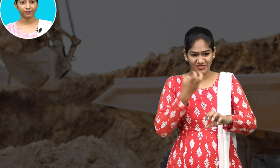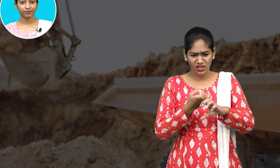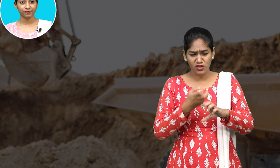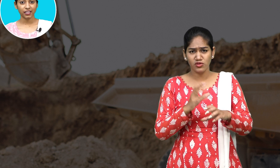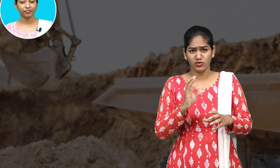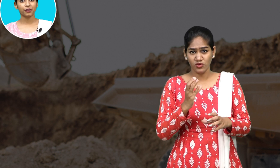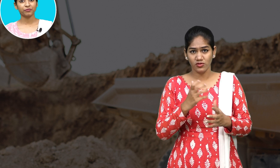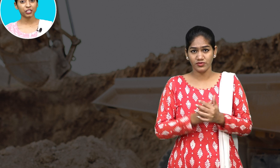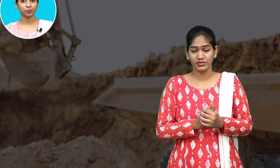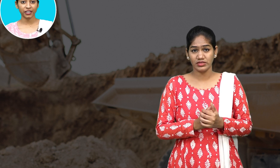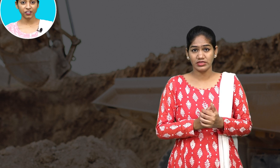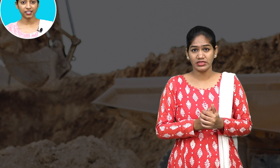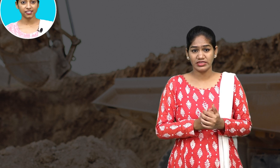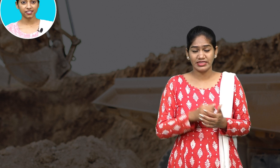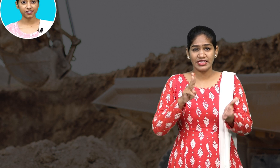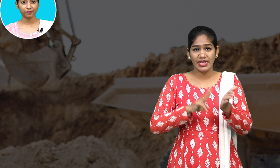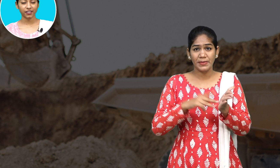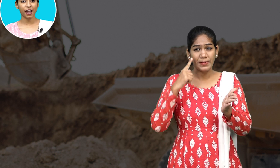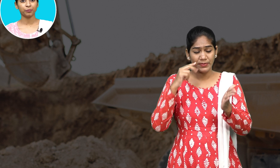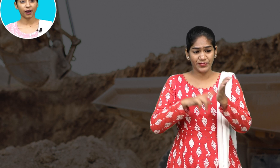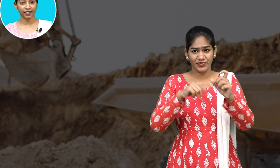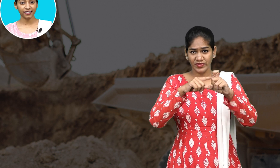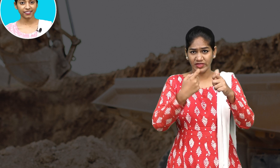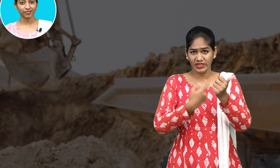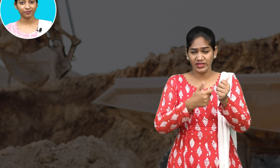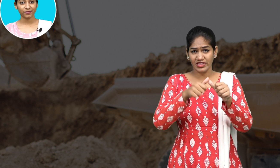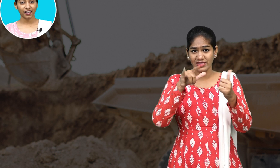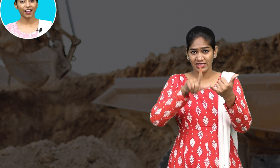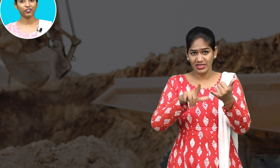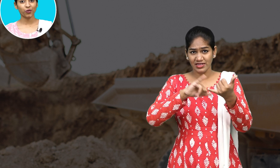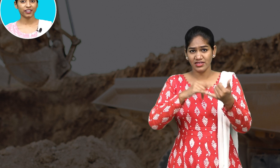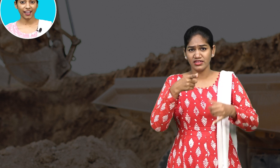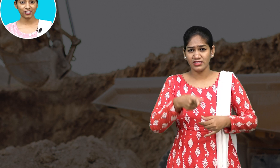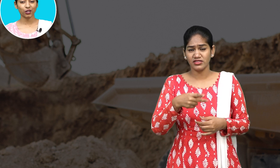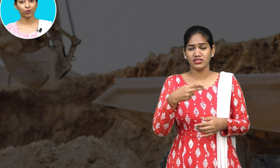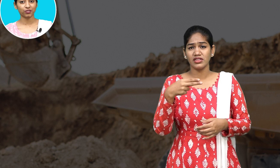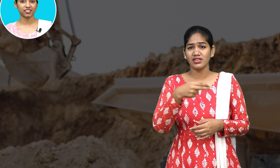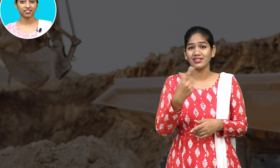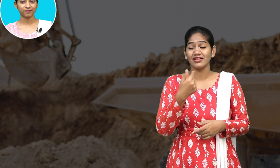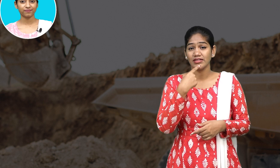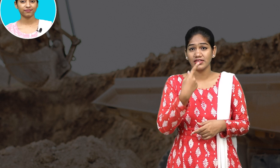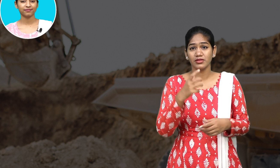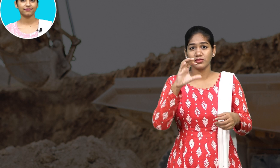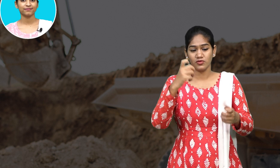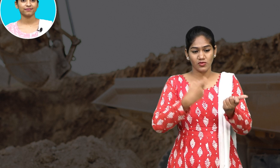Rocks from which minerals are mined are known as ores.